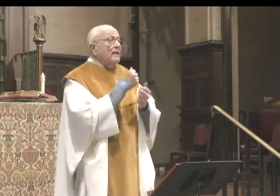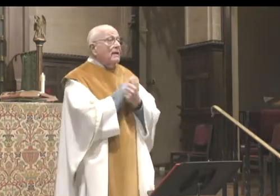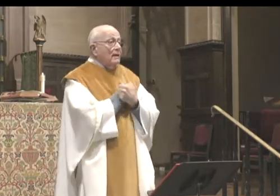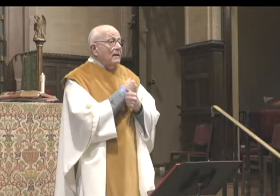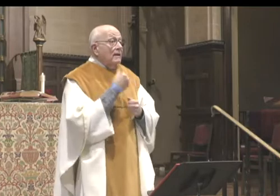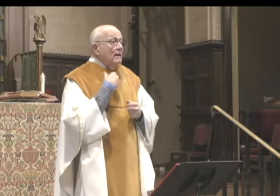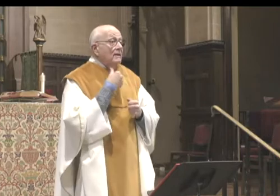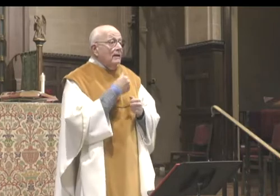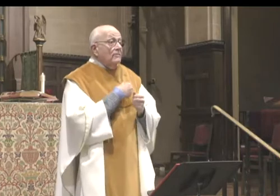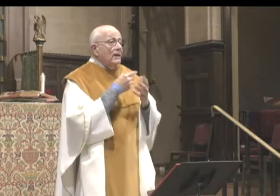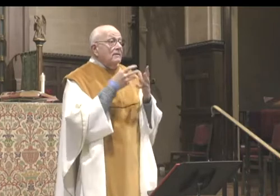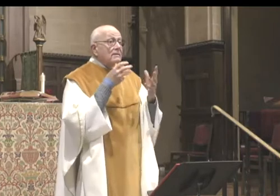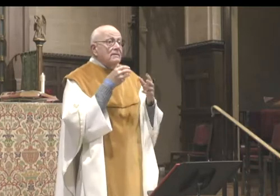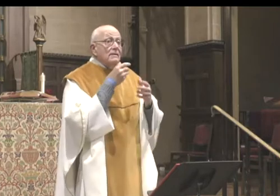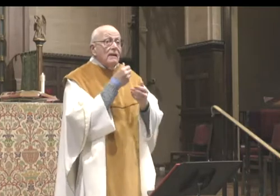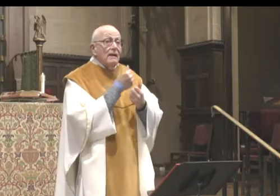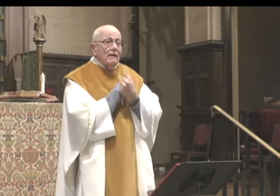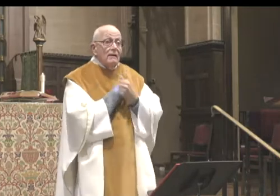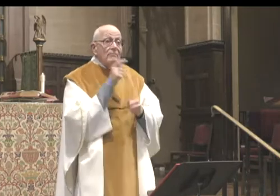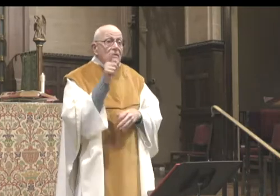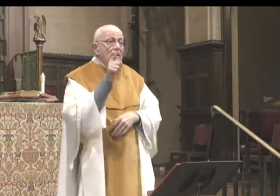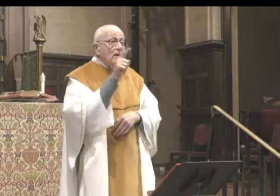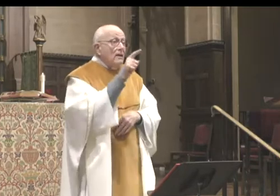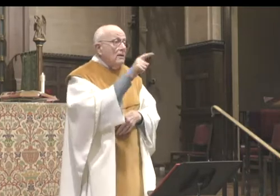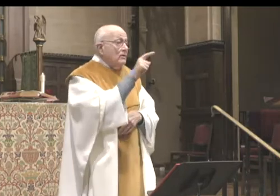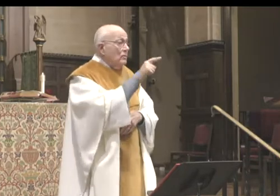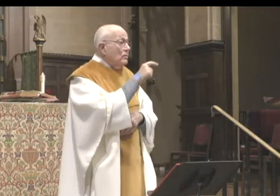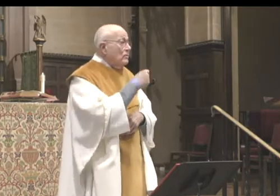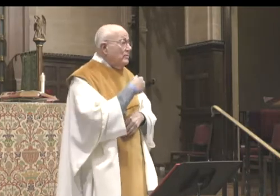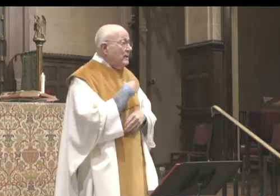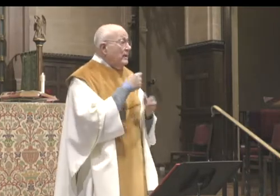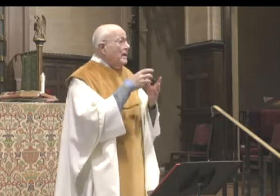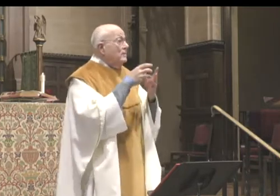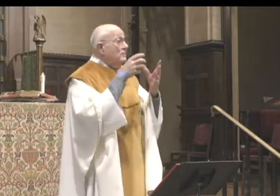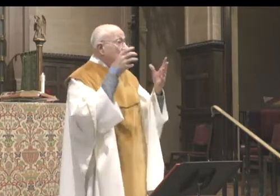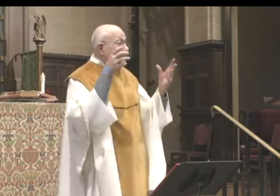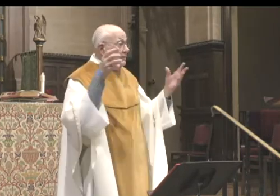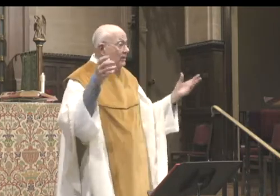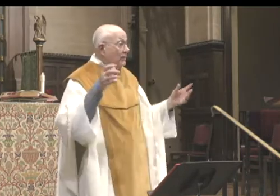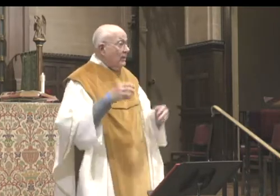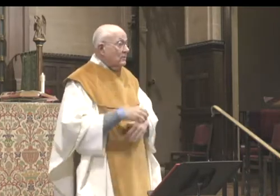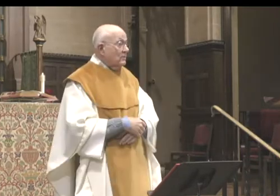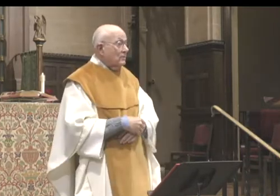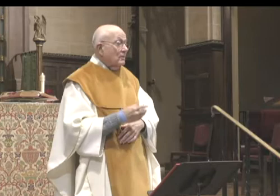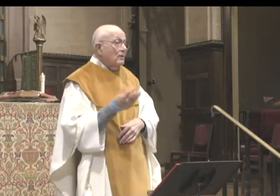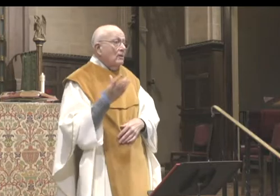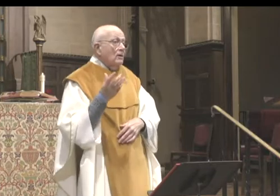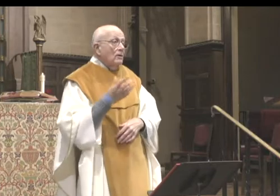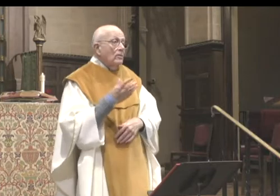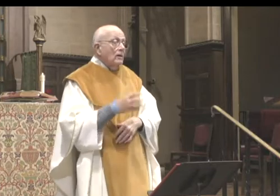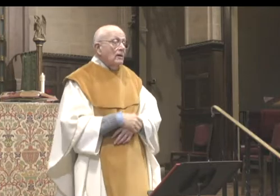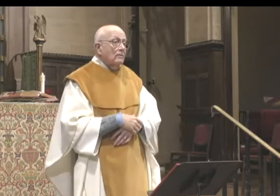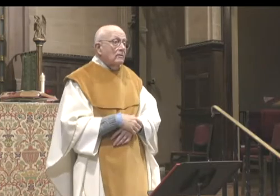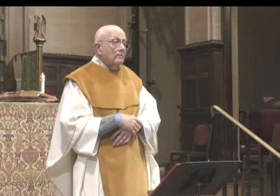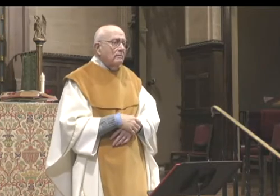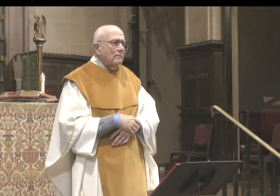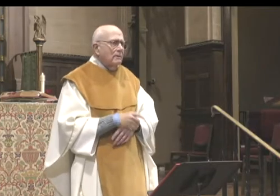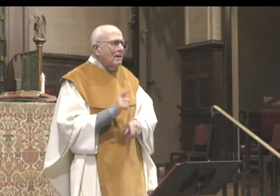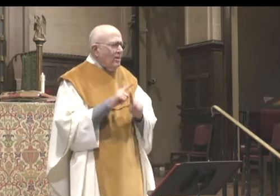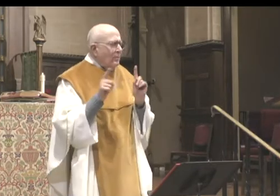us. Jesus loved us so much, loved you, me, so much.